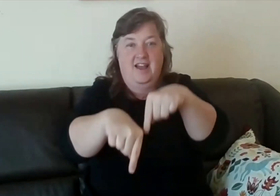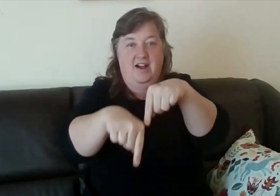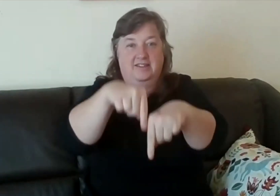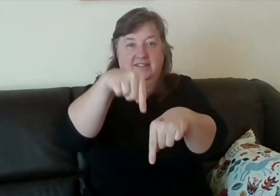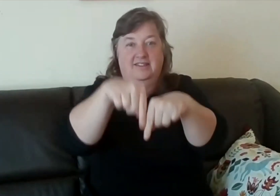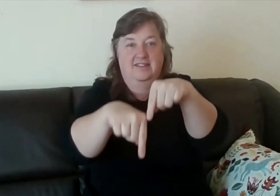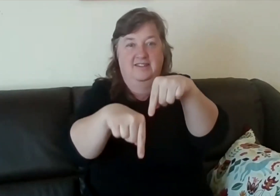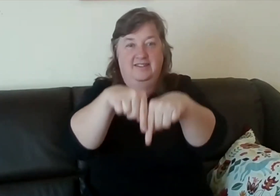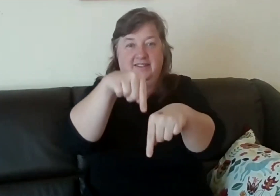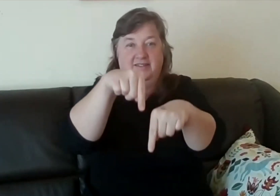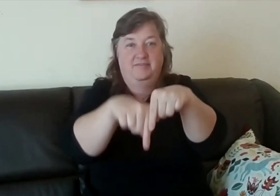socks,